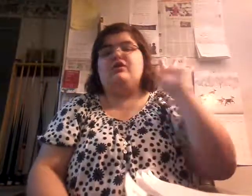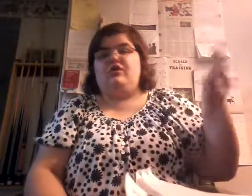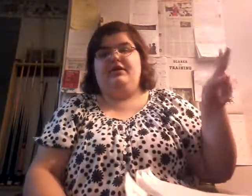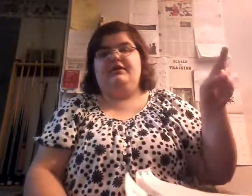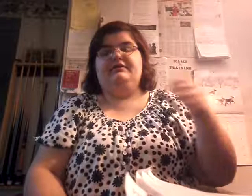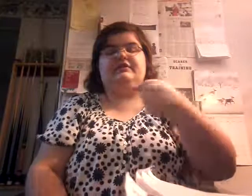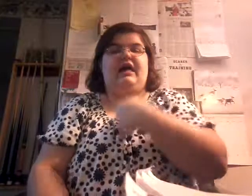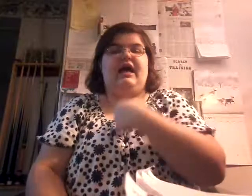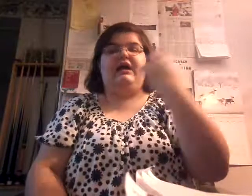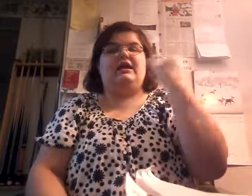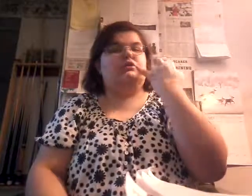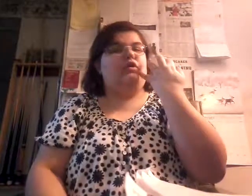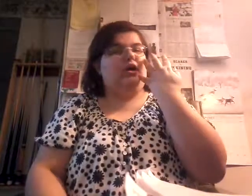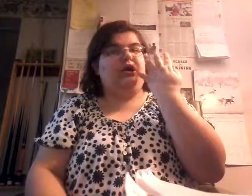ignore. So, I ignore.